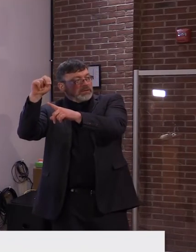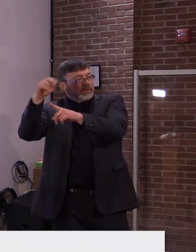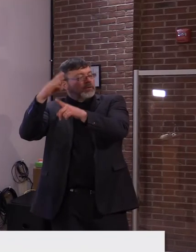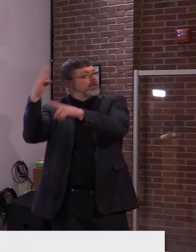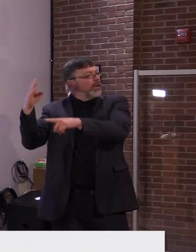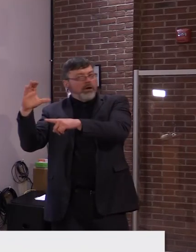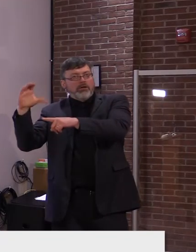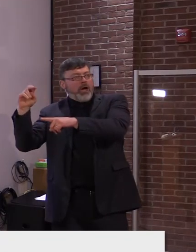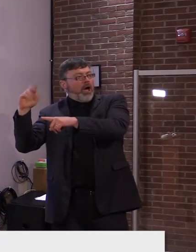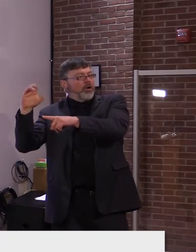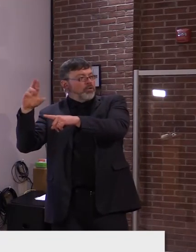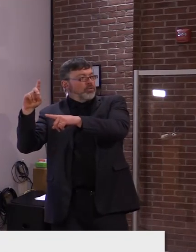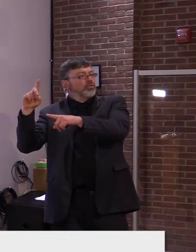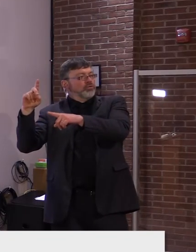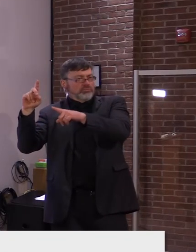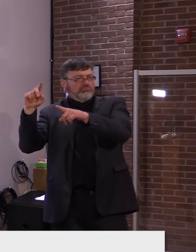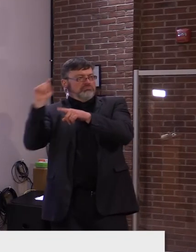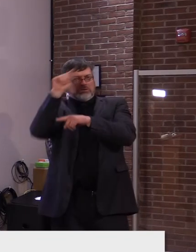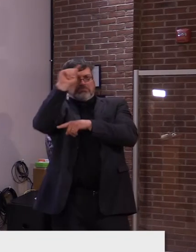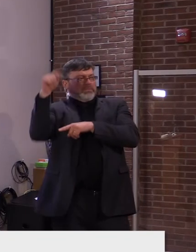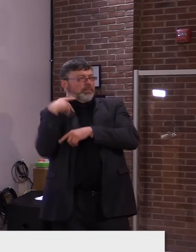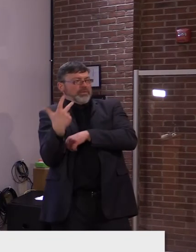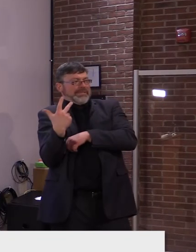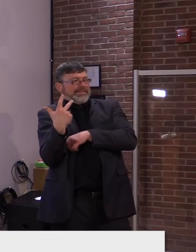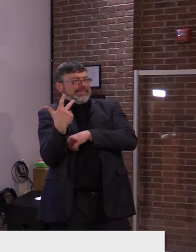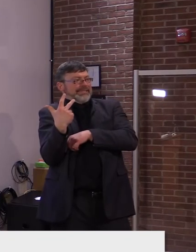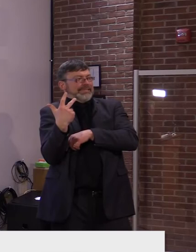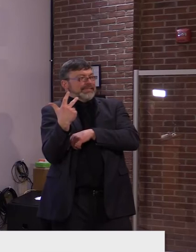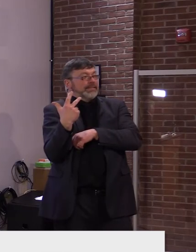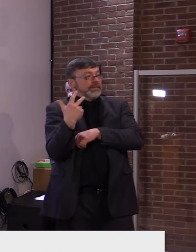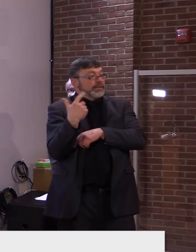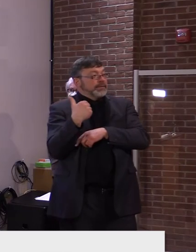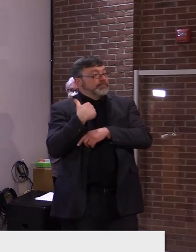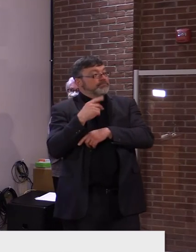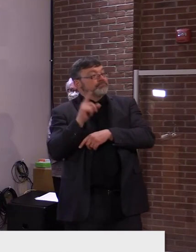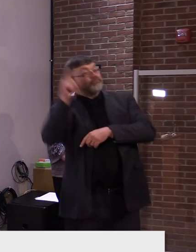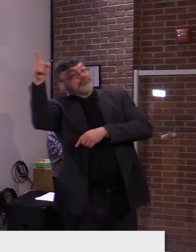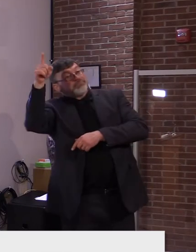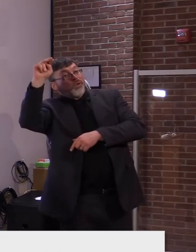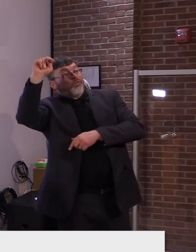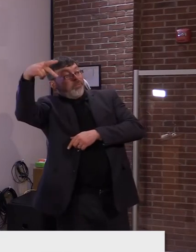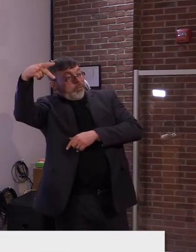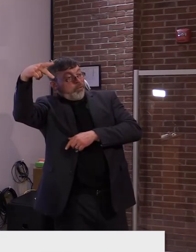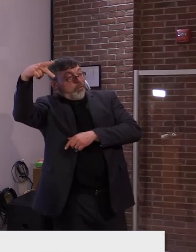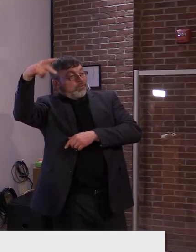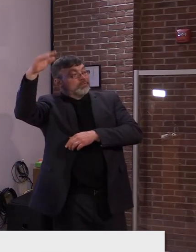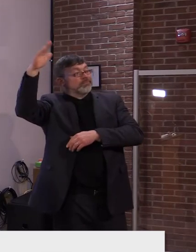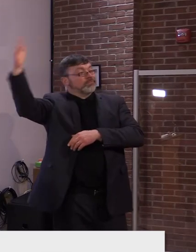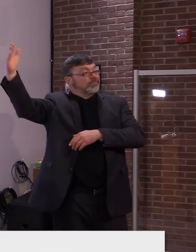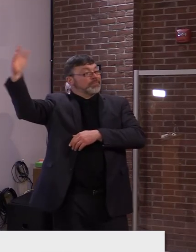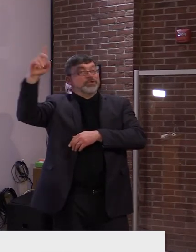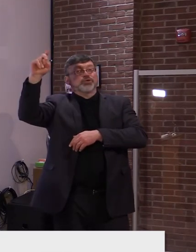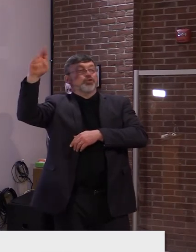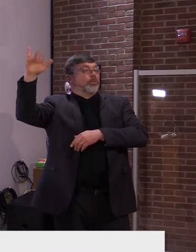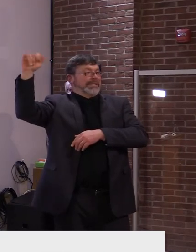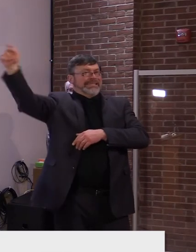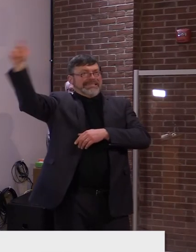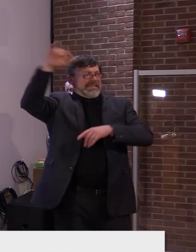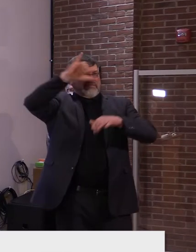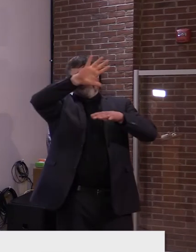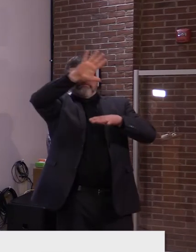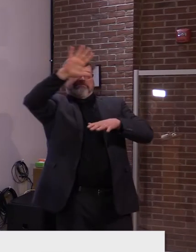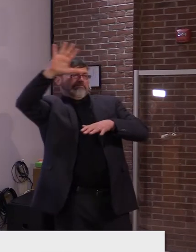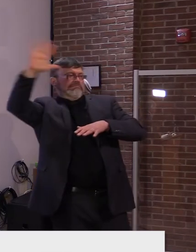of capacity in terms of Newport and Derby Line and the pharmacies on the west. On the south, we have